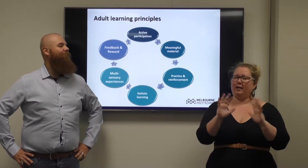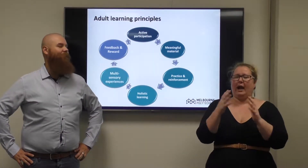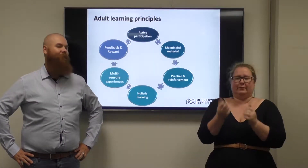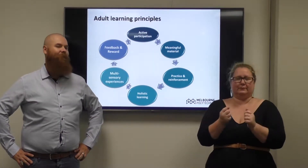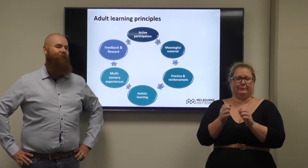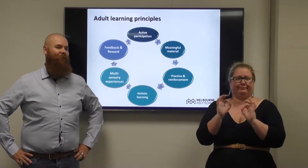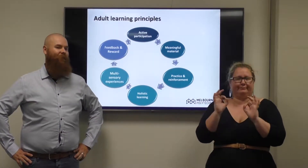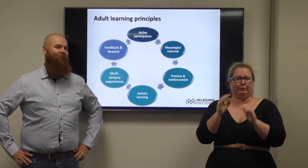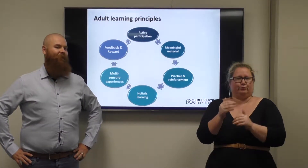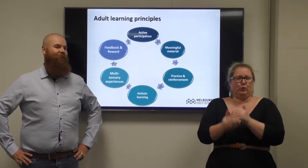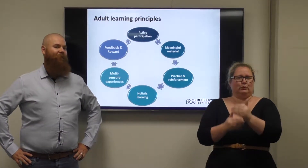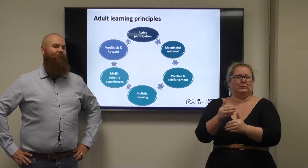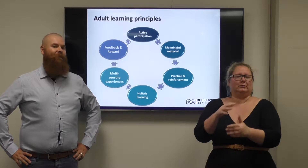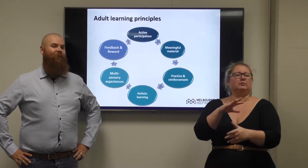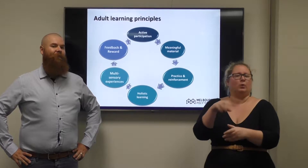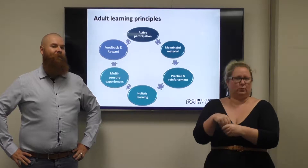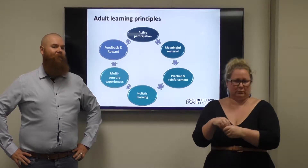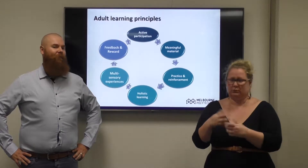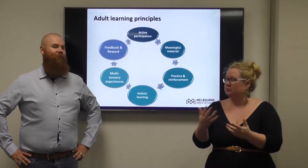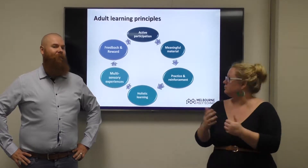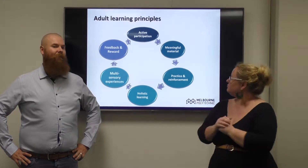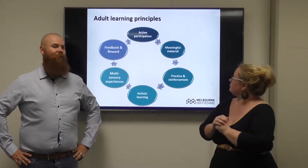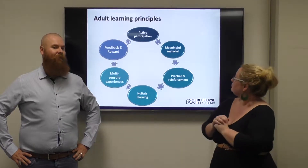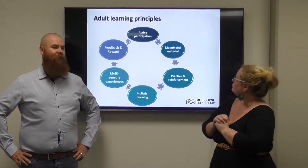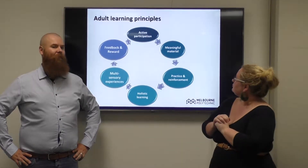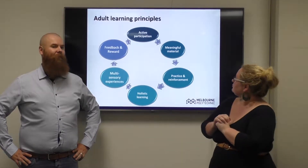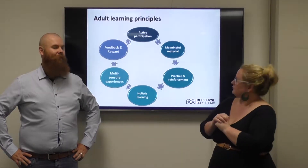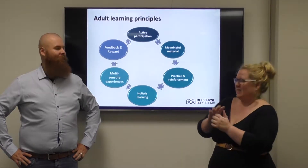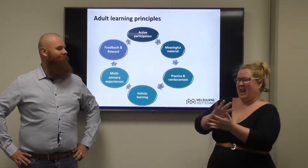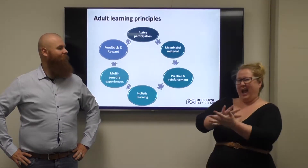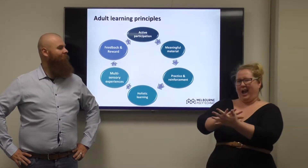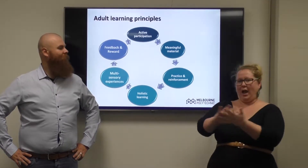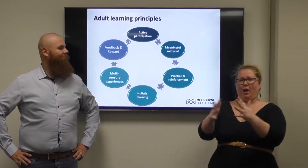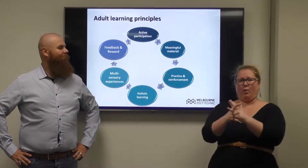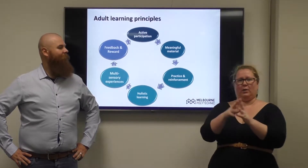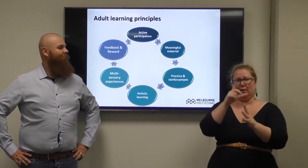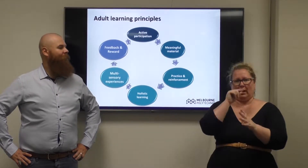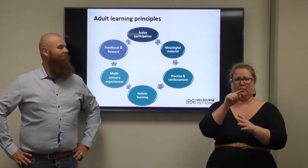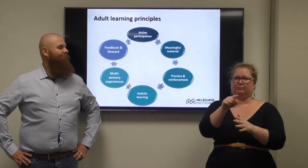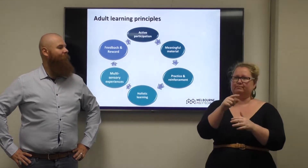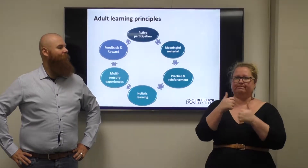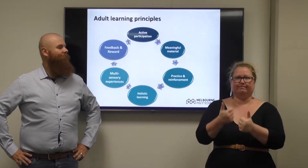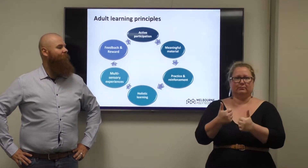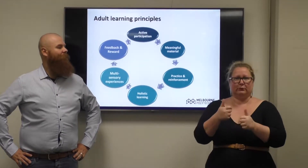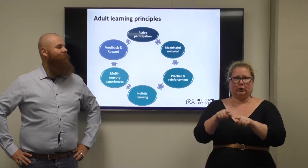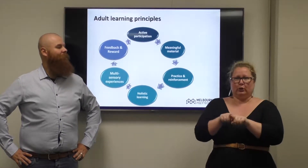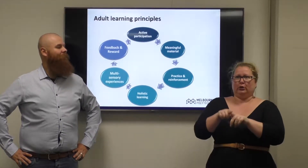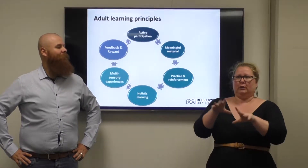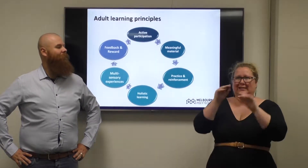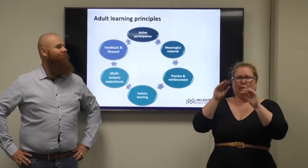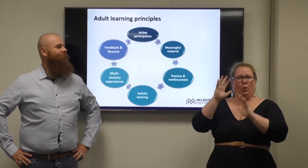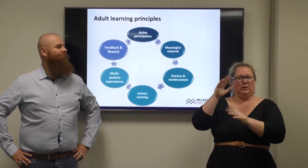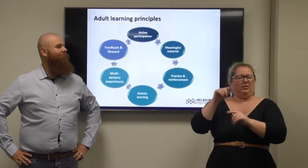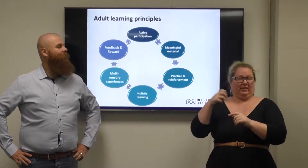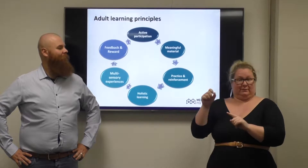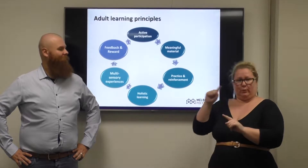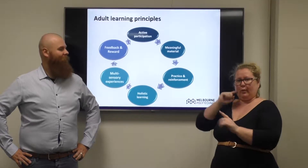So you might think Auslan is quite easy. Well, no, there is a process of involvement. And how can you become a really